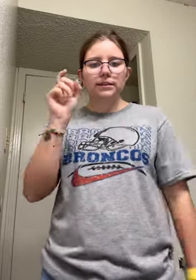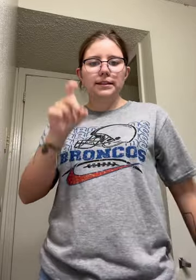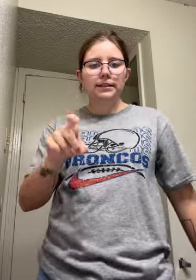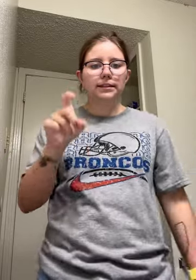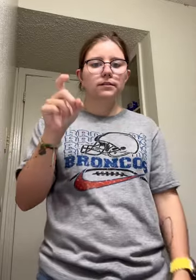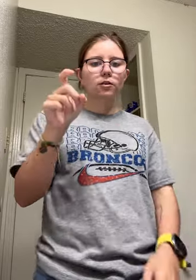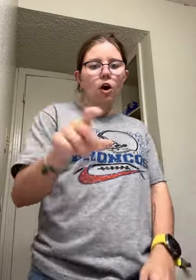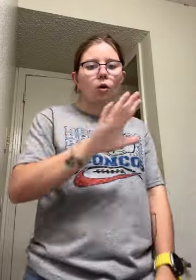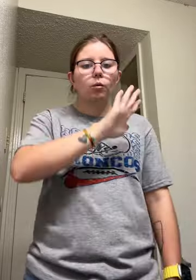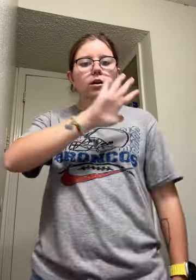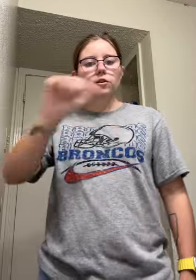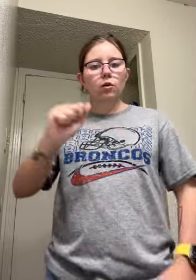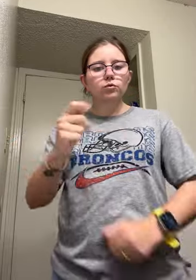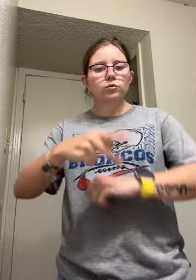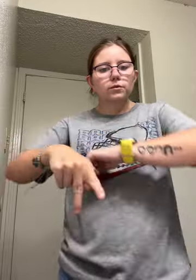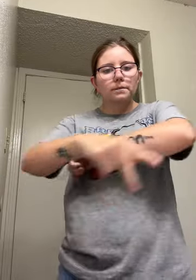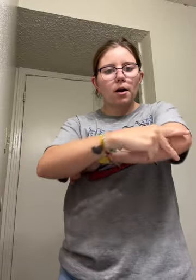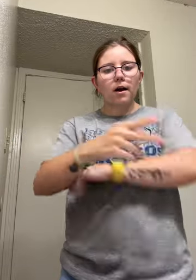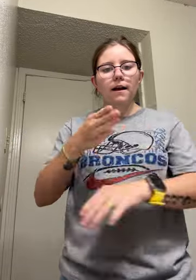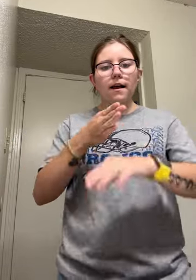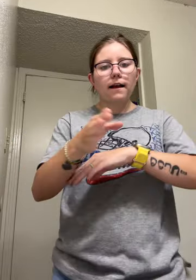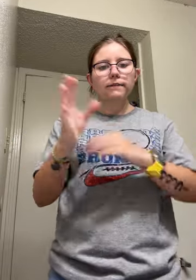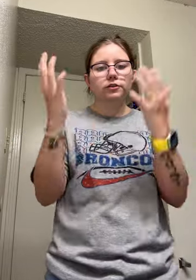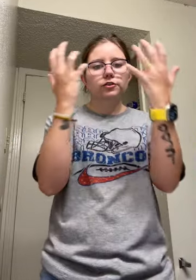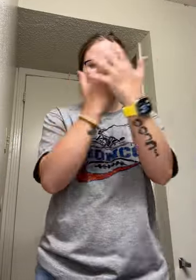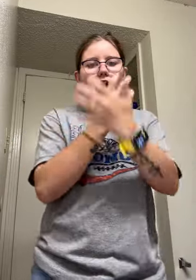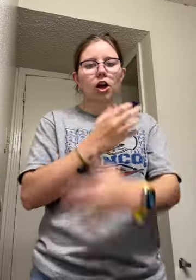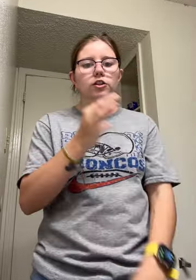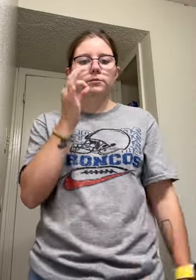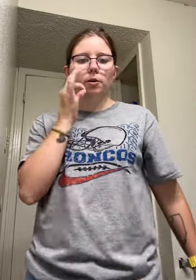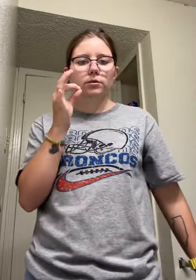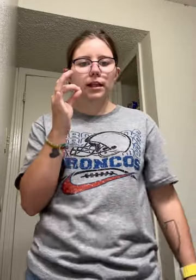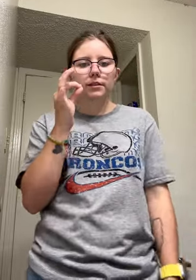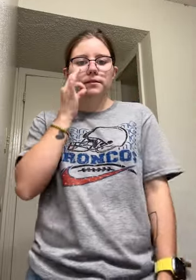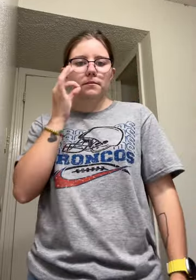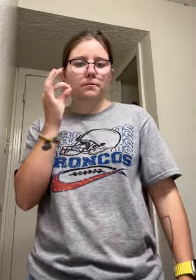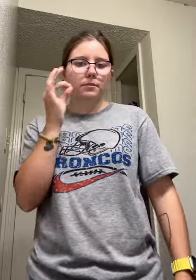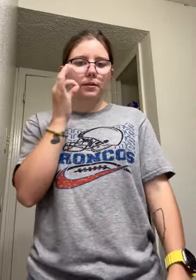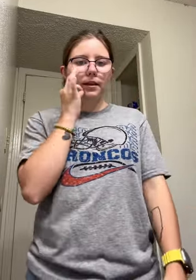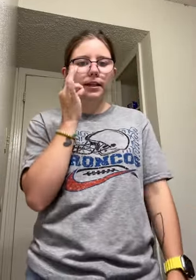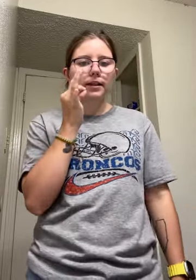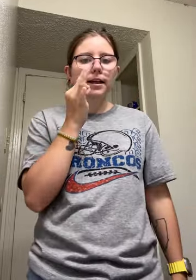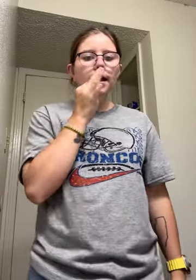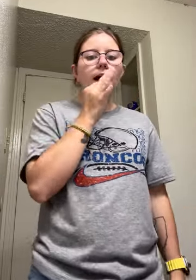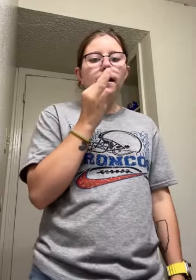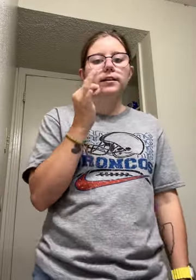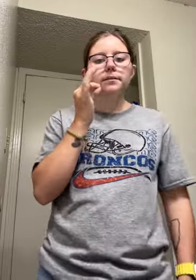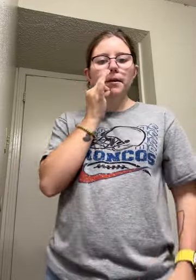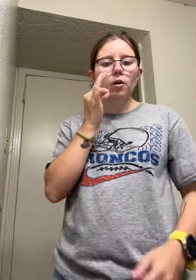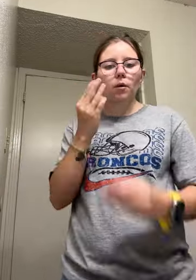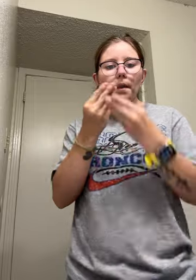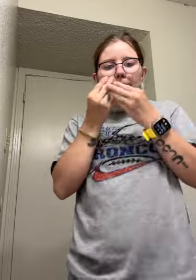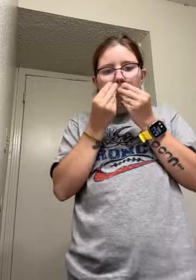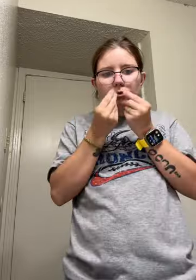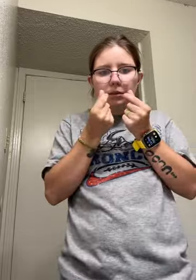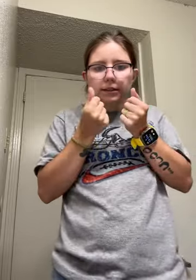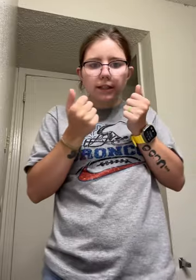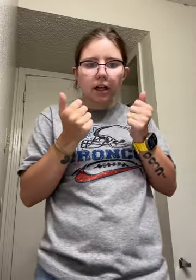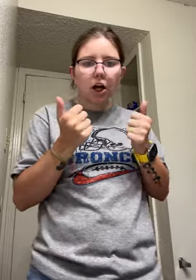need. Come on. We can go too tall. Got the dog. Smoke that dumb weed. And as a marijuana bird, we can take our